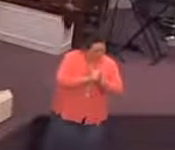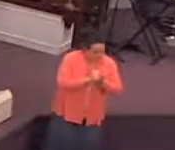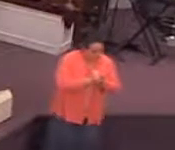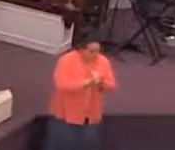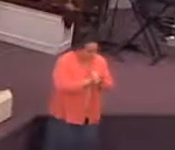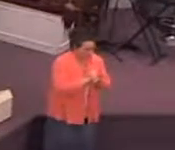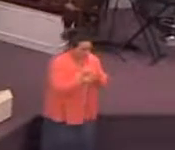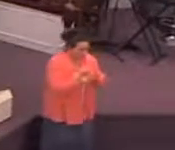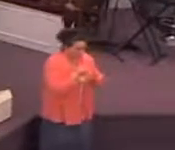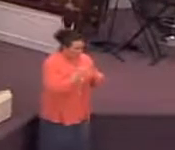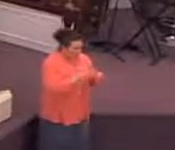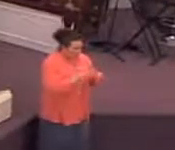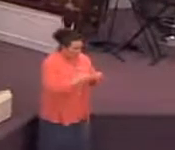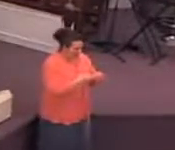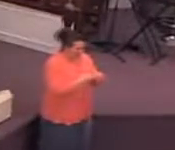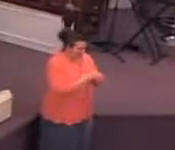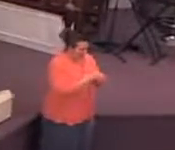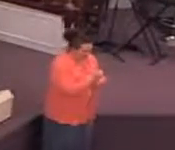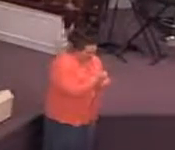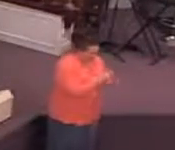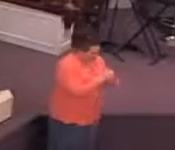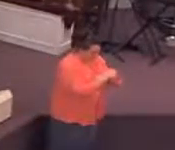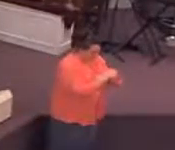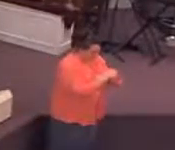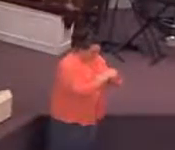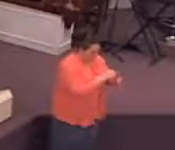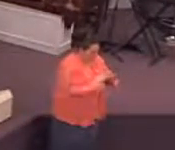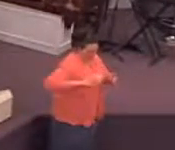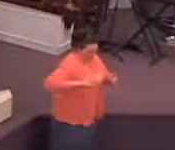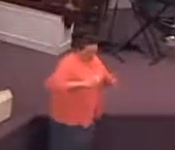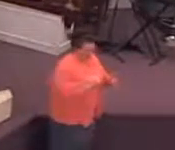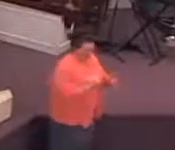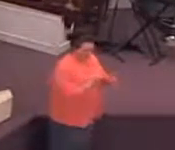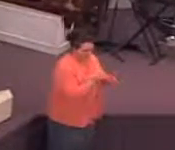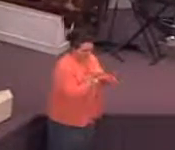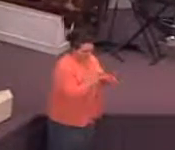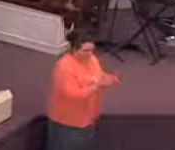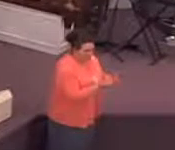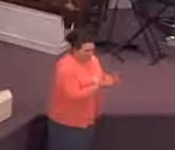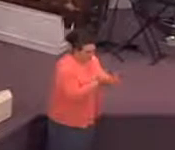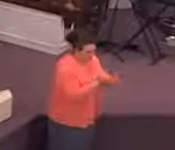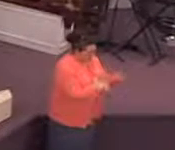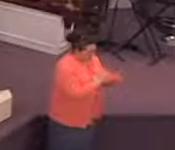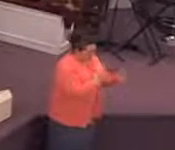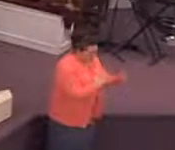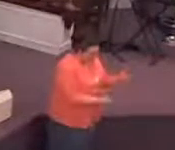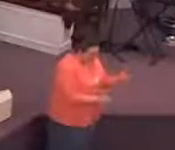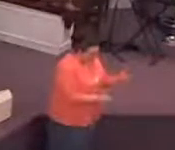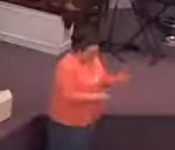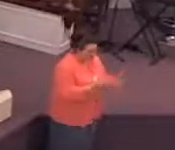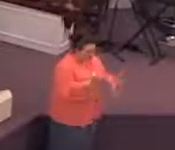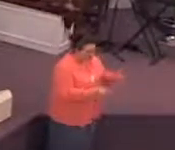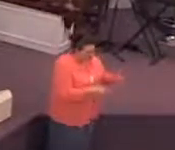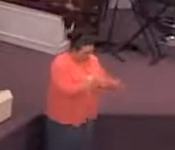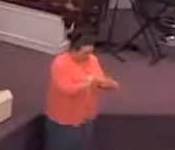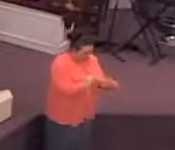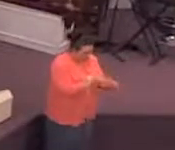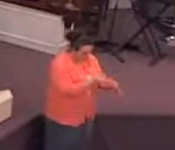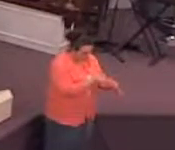time. Resentment, bitterness, criticism,